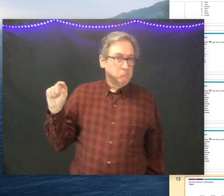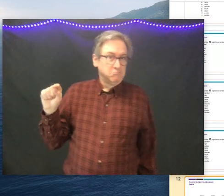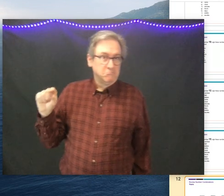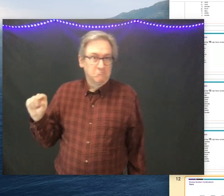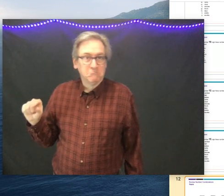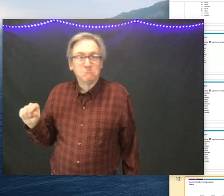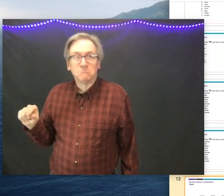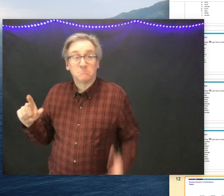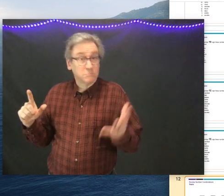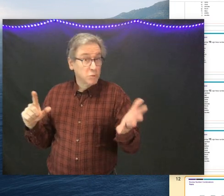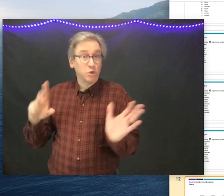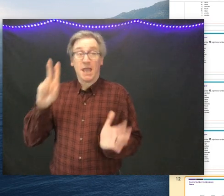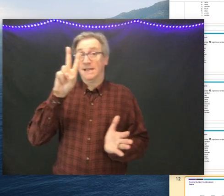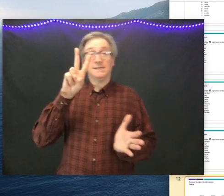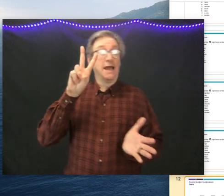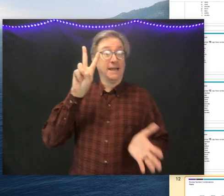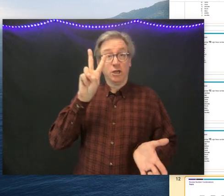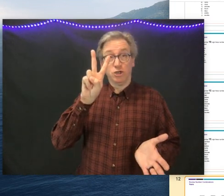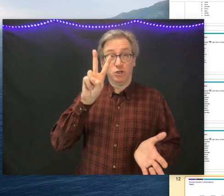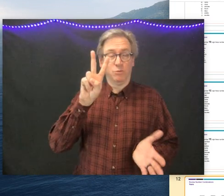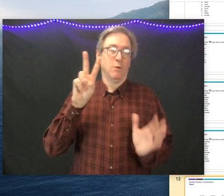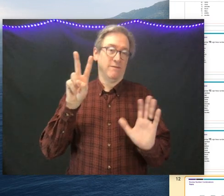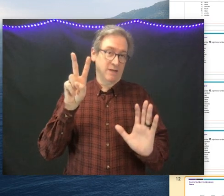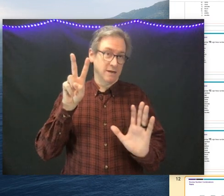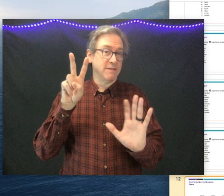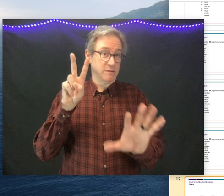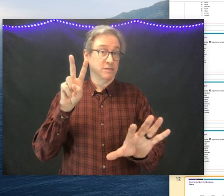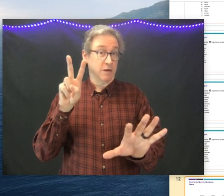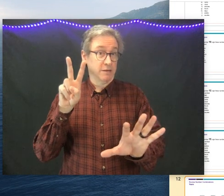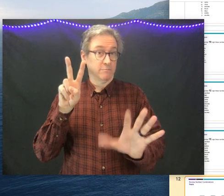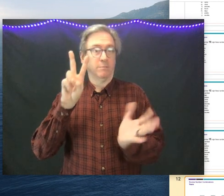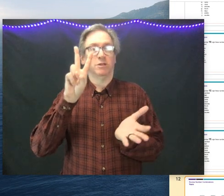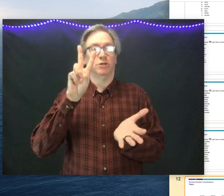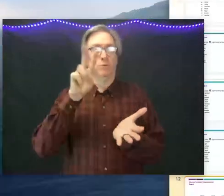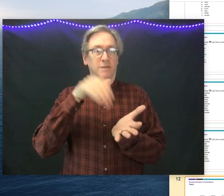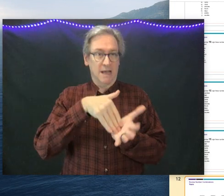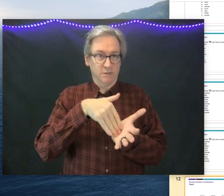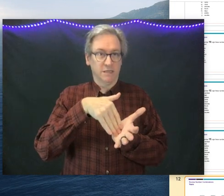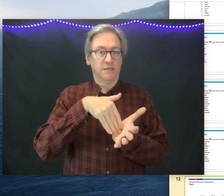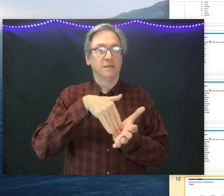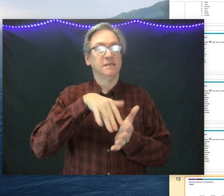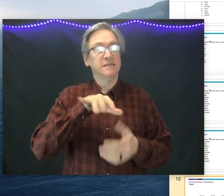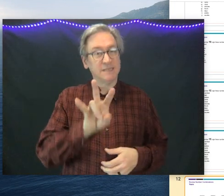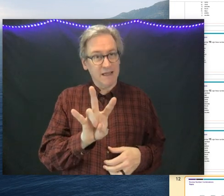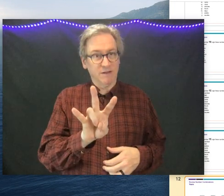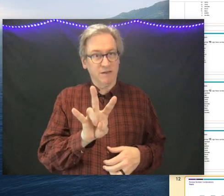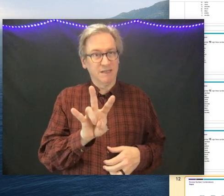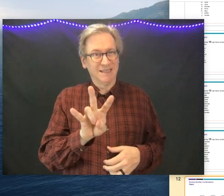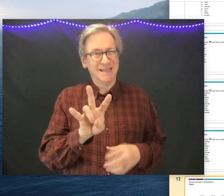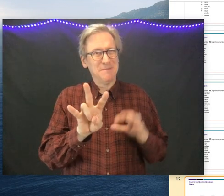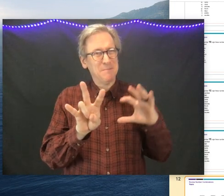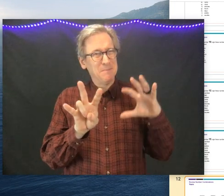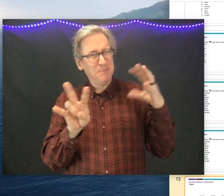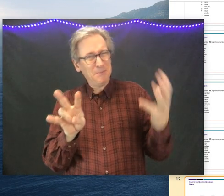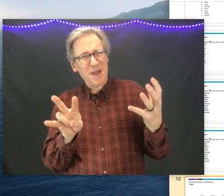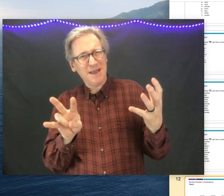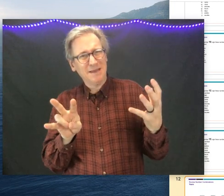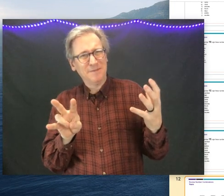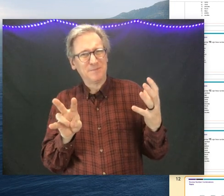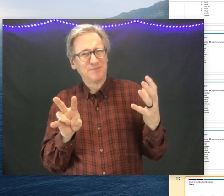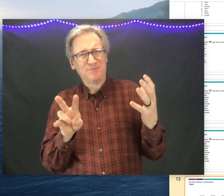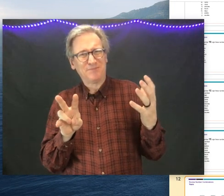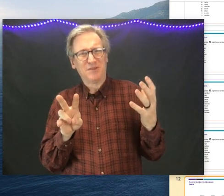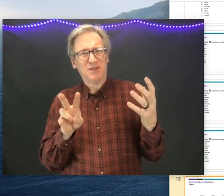2007. Can sign, well, we haven't gotten to thousands, right? But 2007.